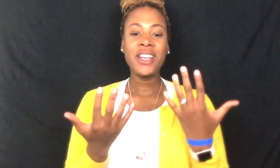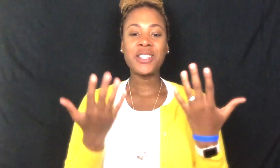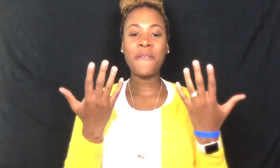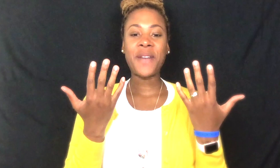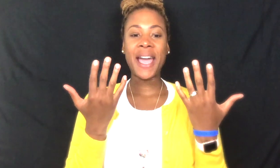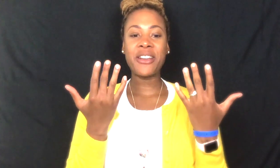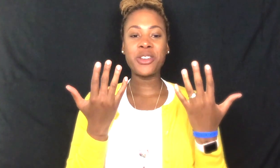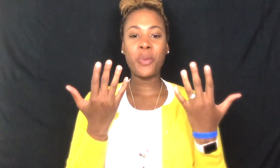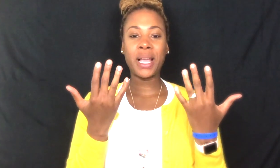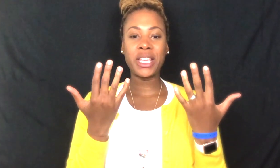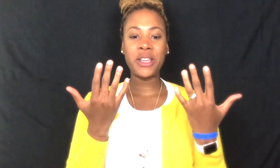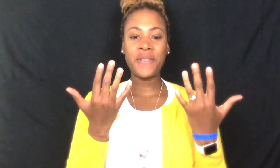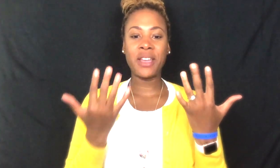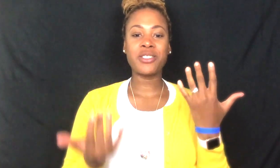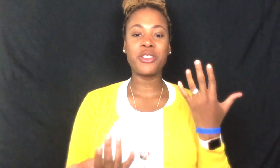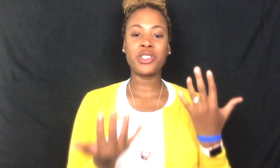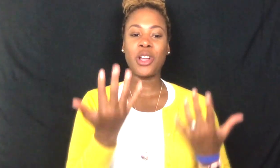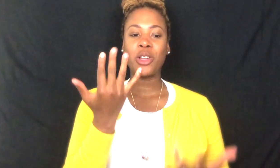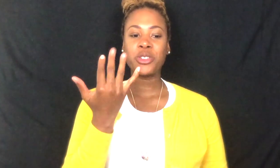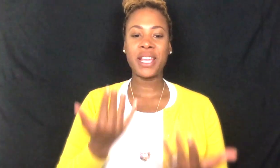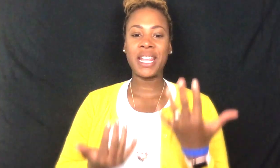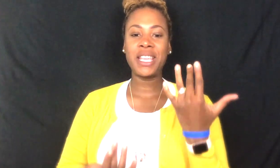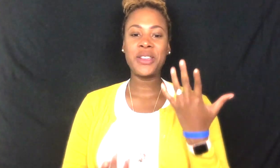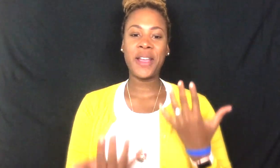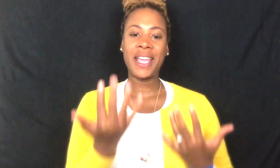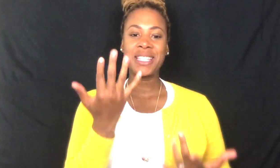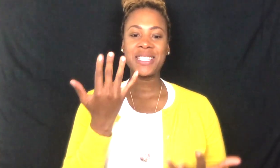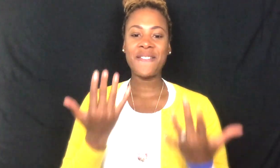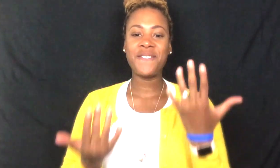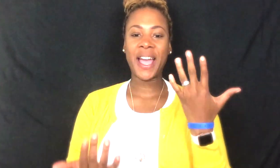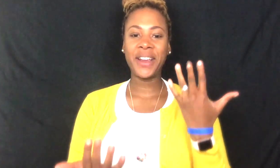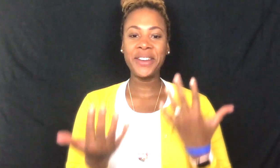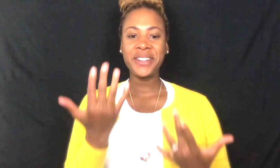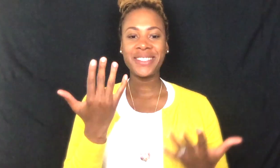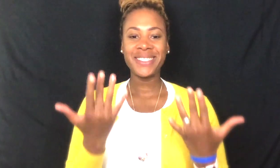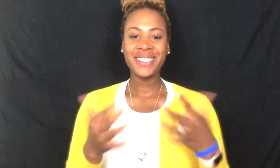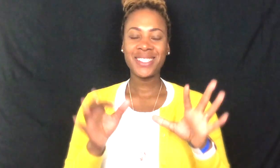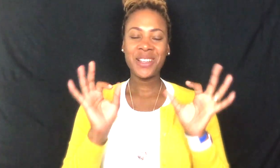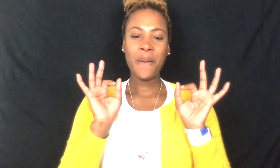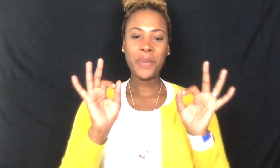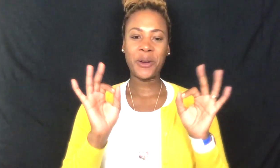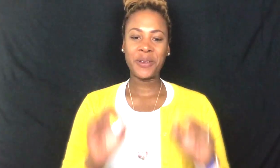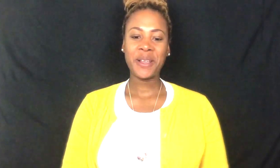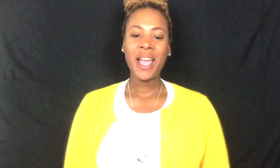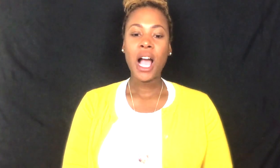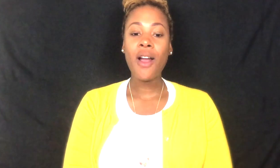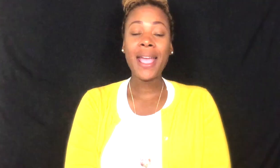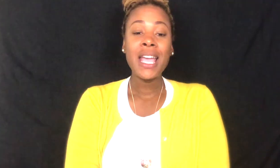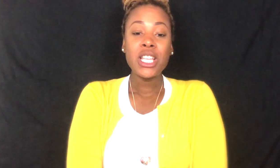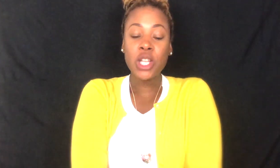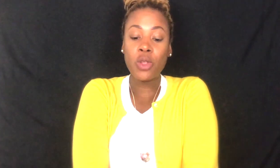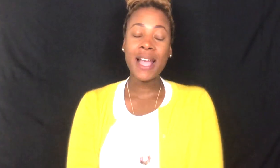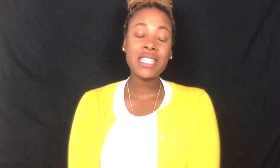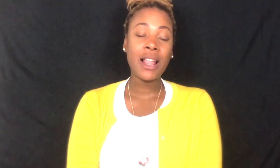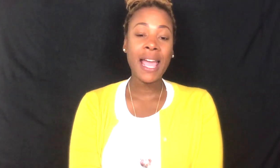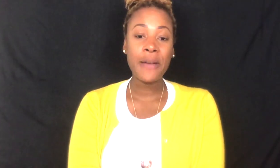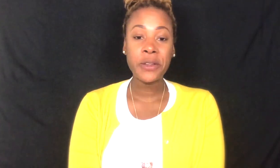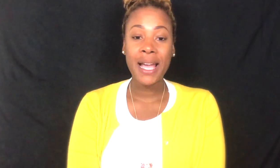So fire, you're wiggling your fingers and you're just alternating your hands. Fire. Perfect. All right. So that's all I have for you guys